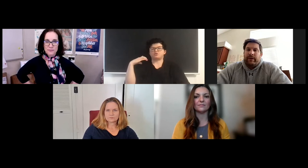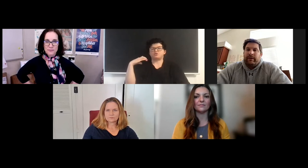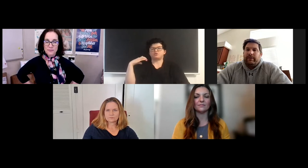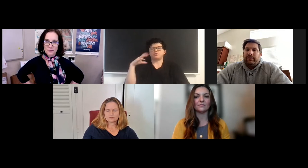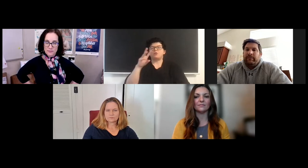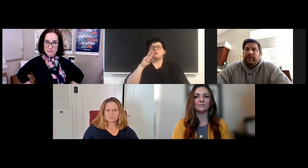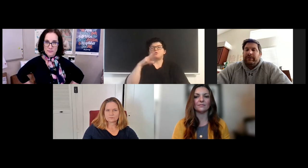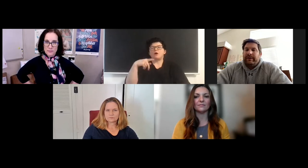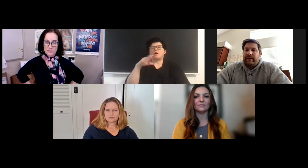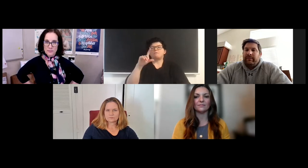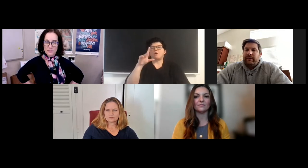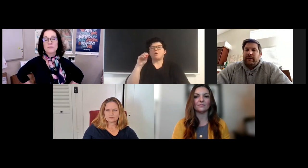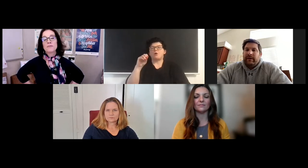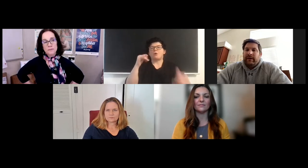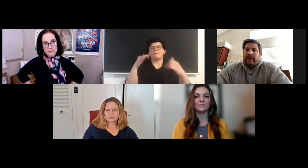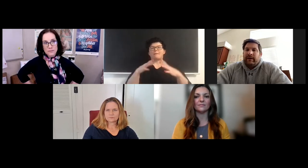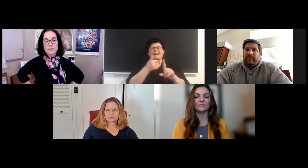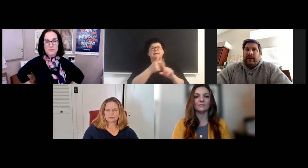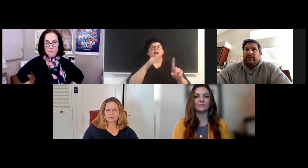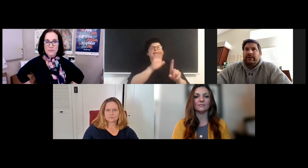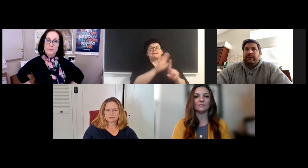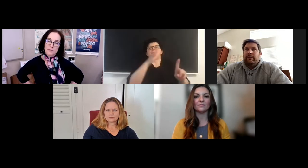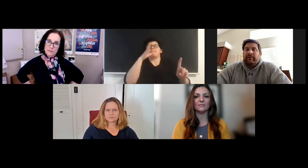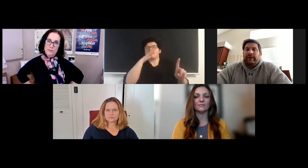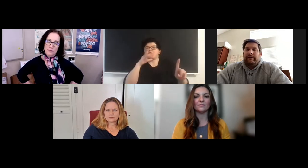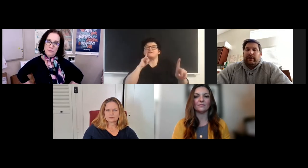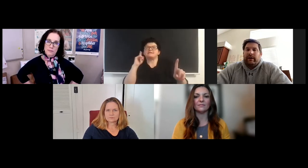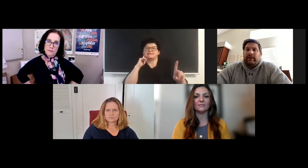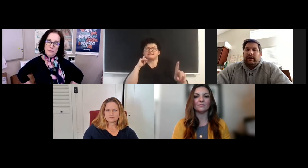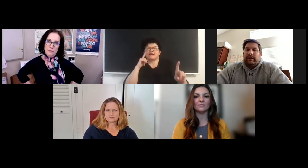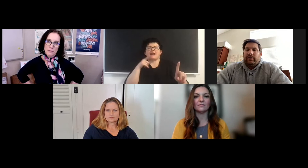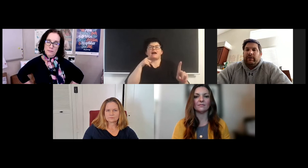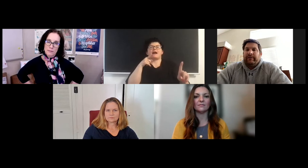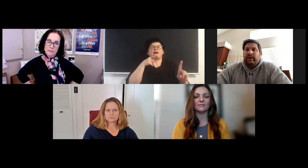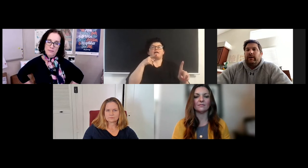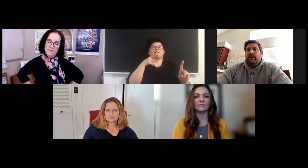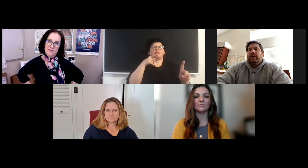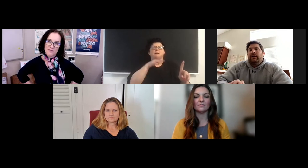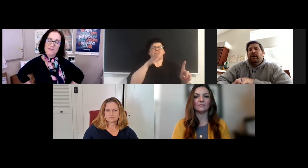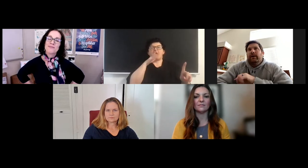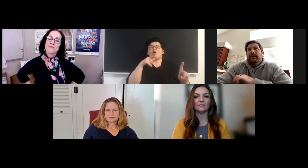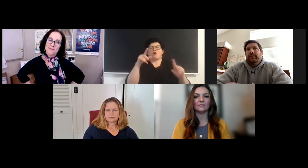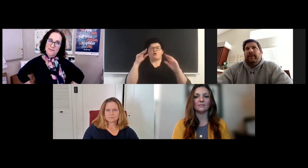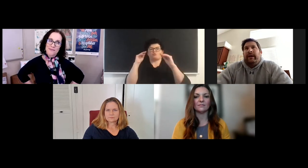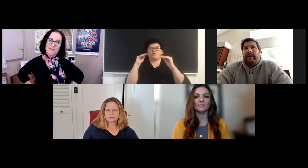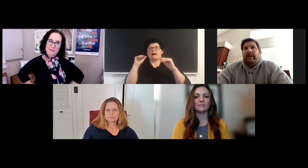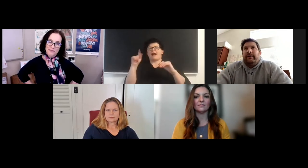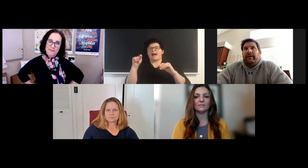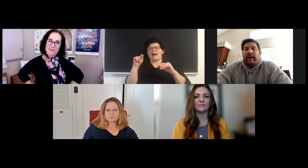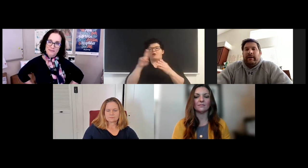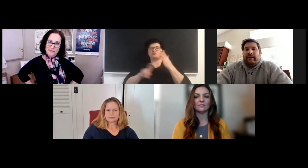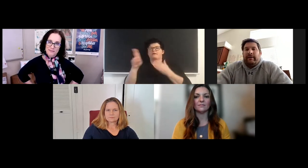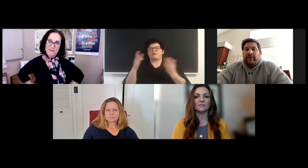water polo player whose mother was deaf. And she's a professor at a university here,